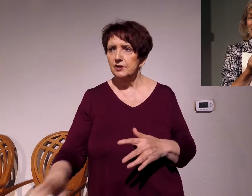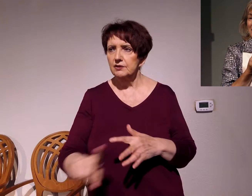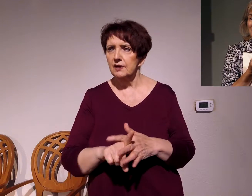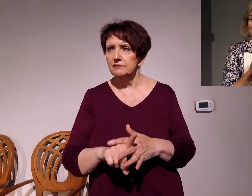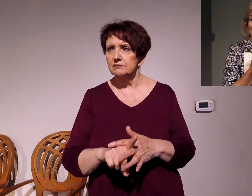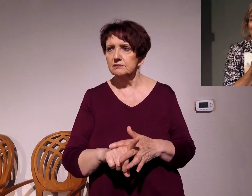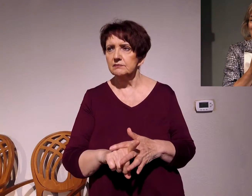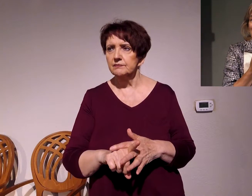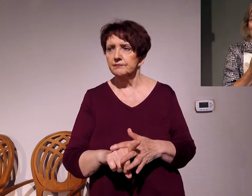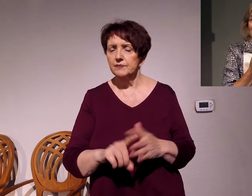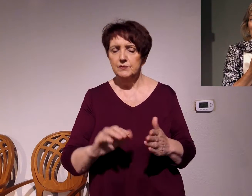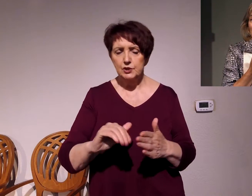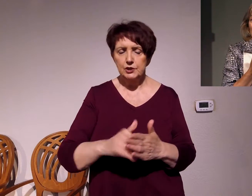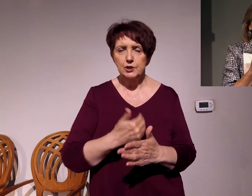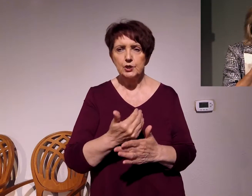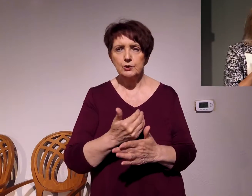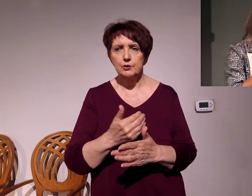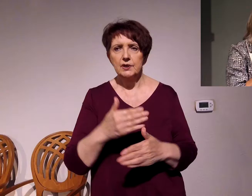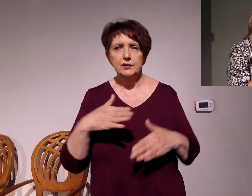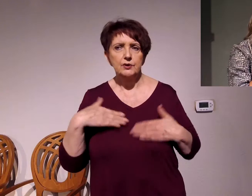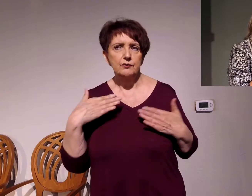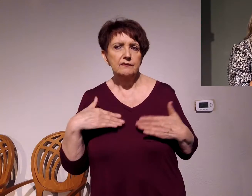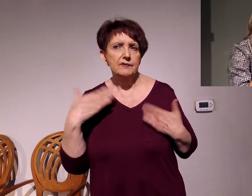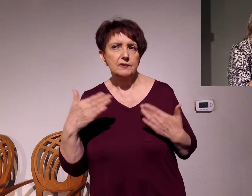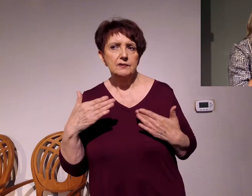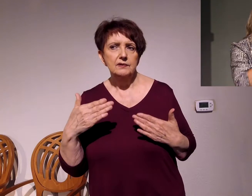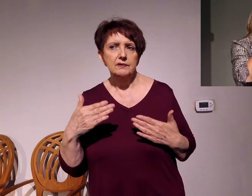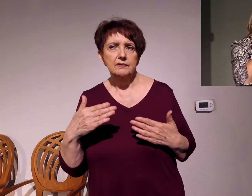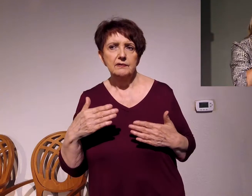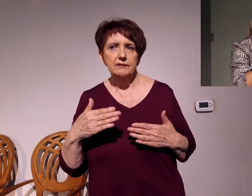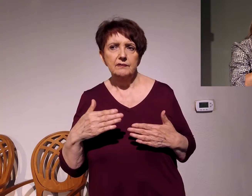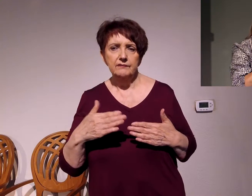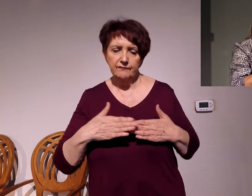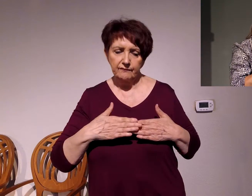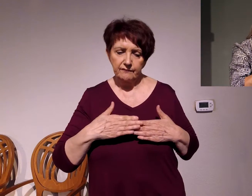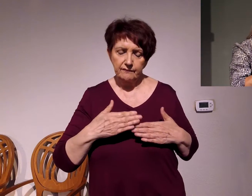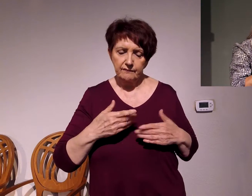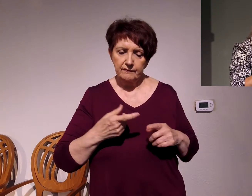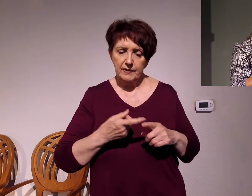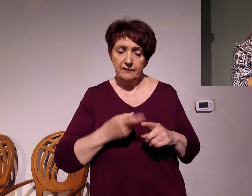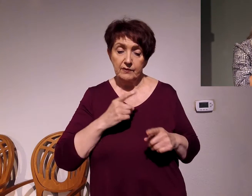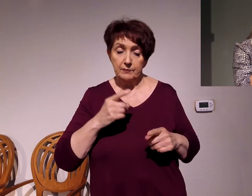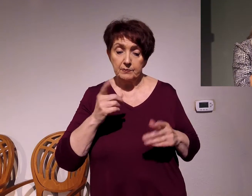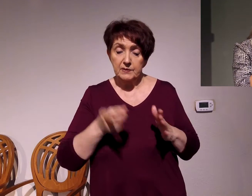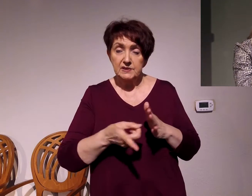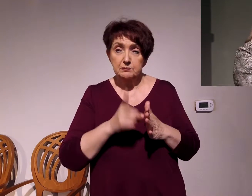came in, new and youthful. From this moment